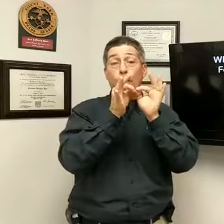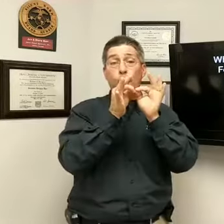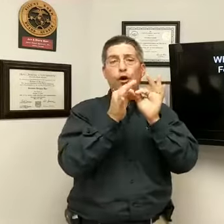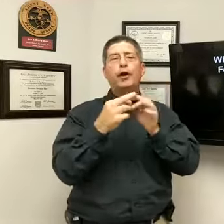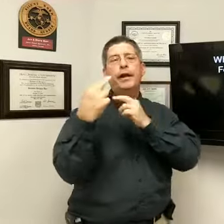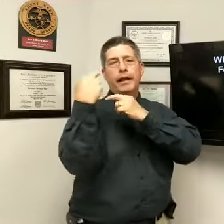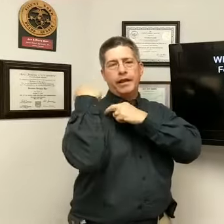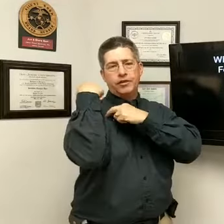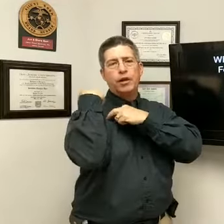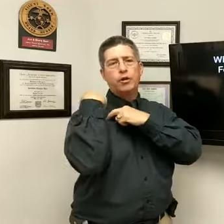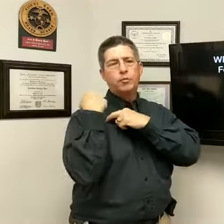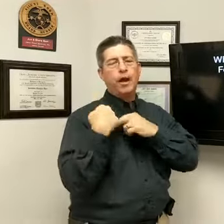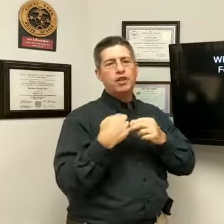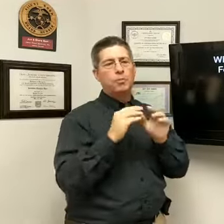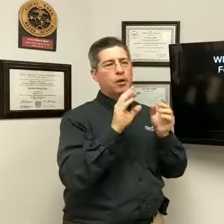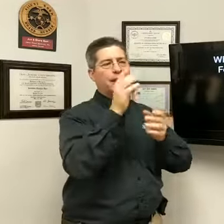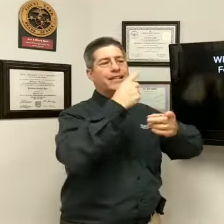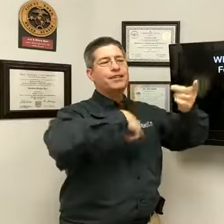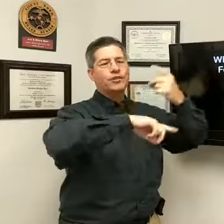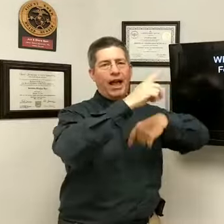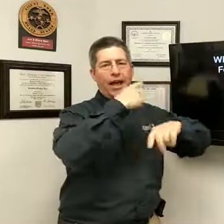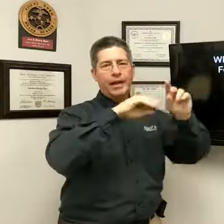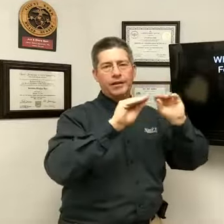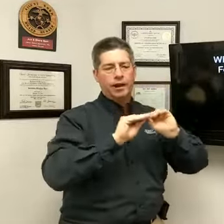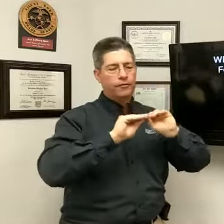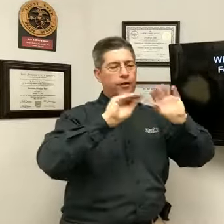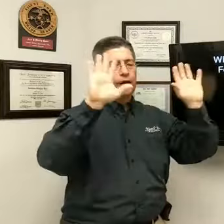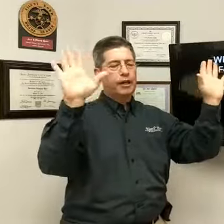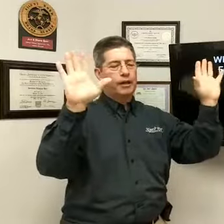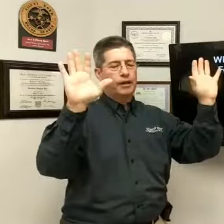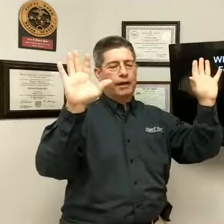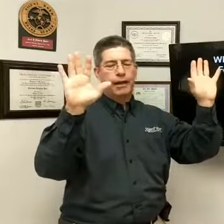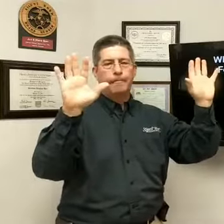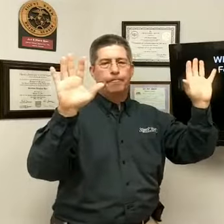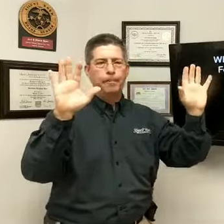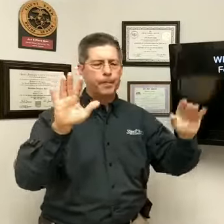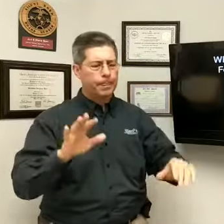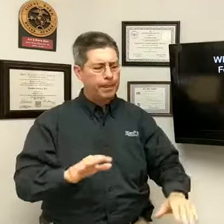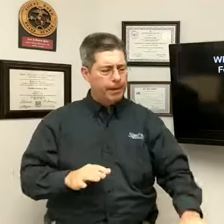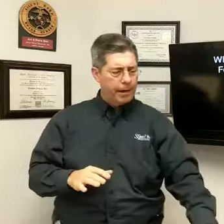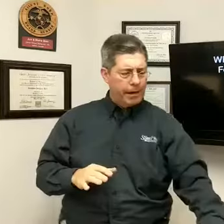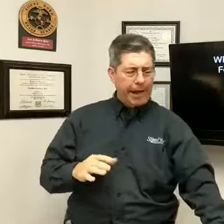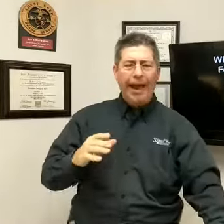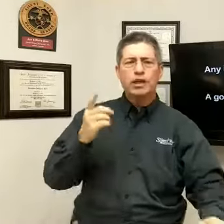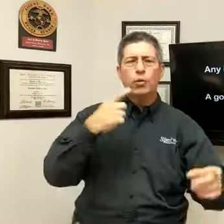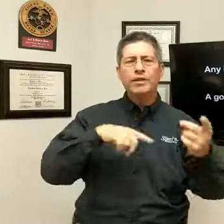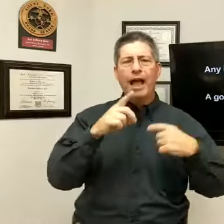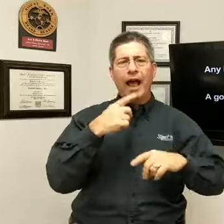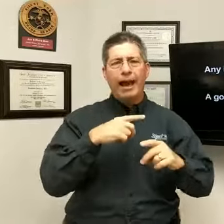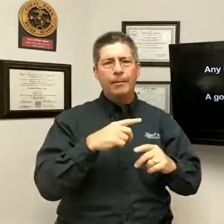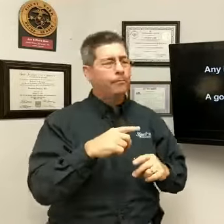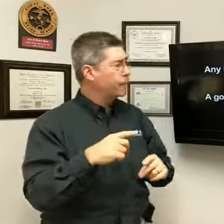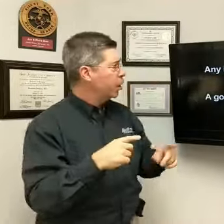interpreter is then responsible to sign it very clearly. As we sign, we